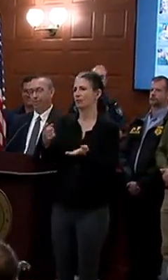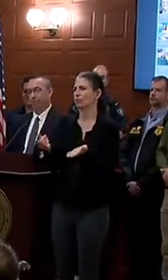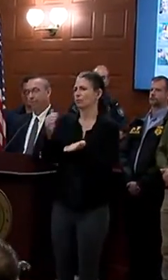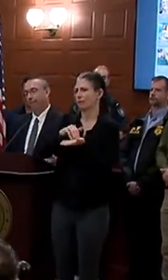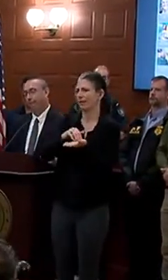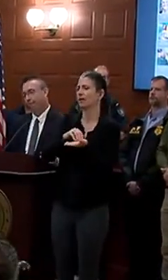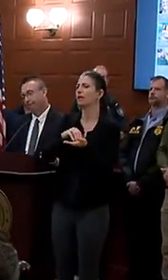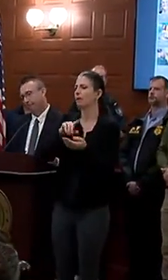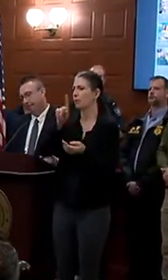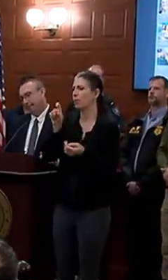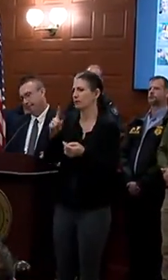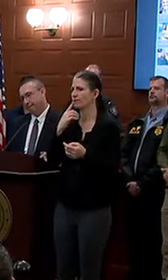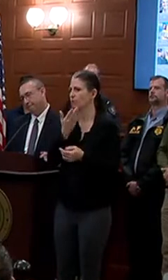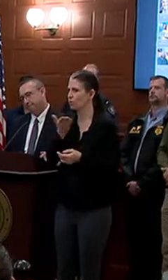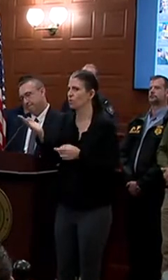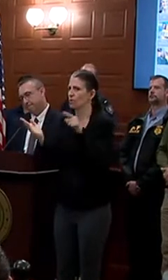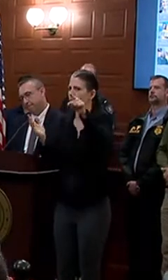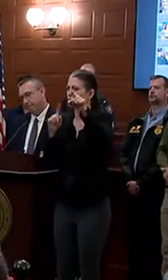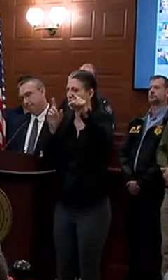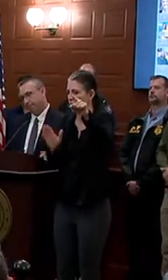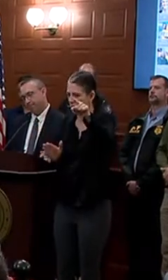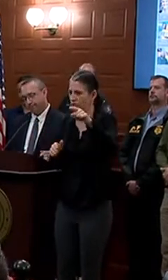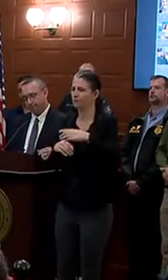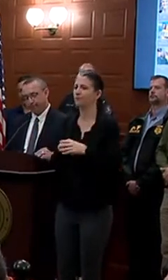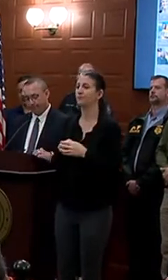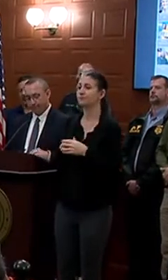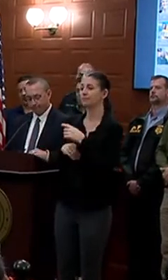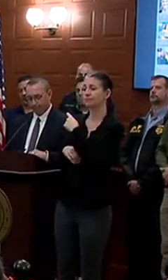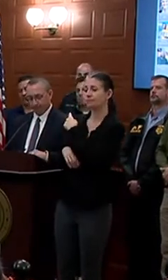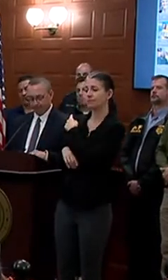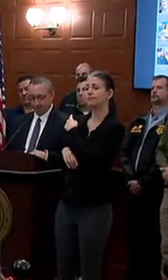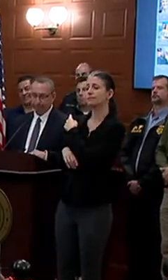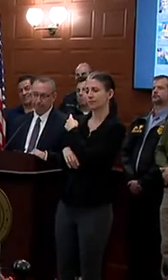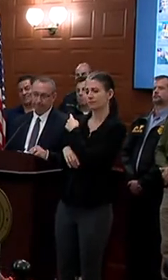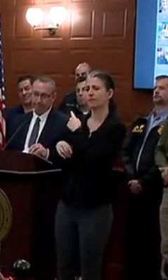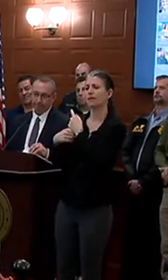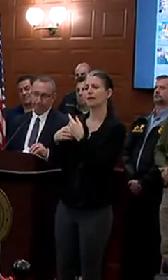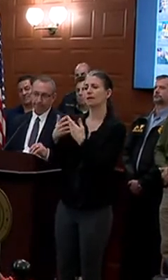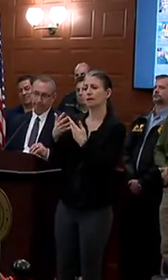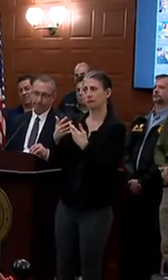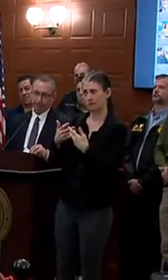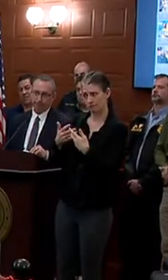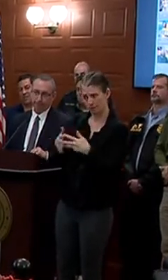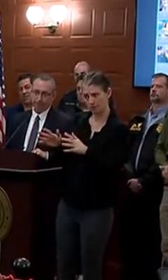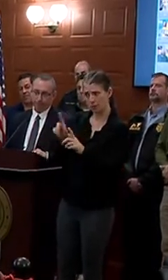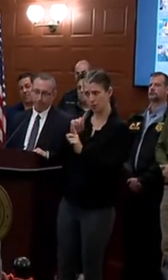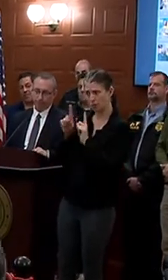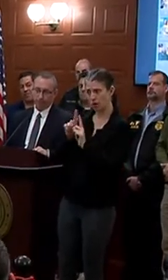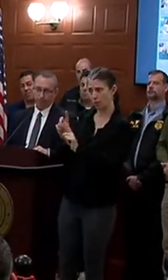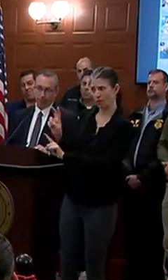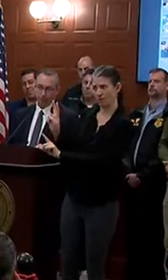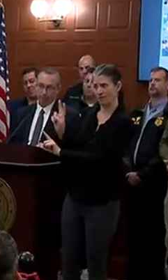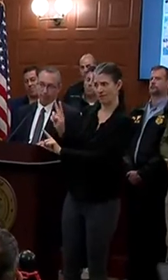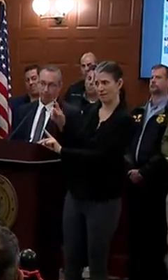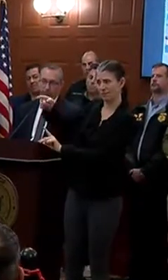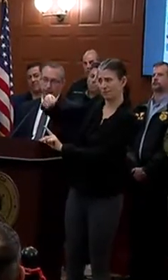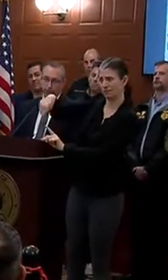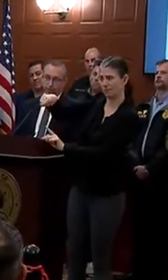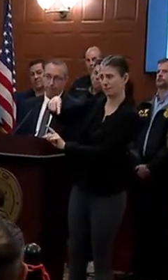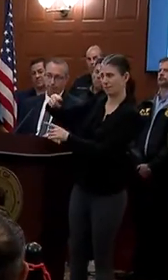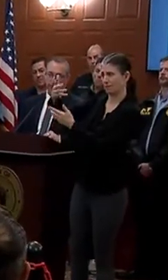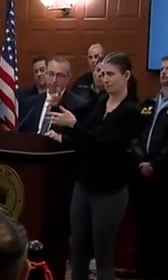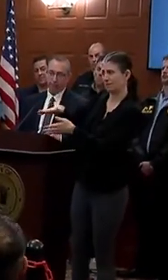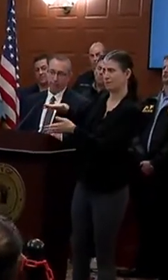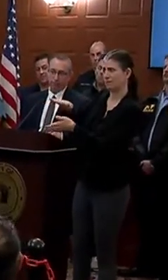ma'am. Yes, we talked a lot about the victims who were killed. What about the victims who were injured? What's their current condition, and can